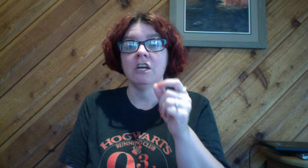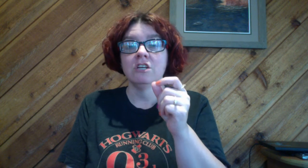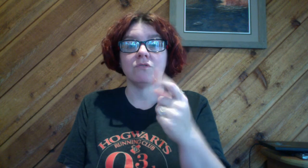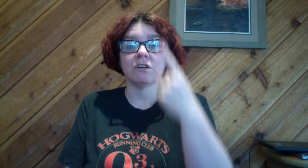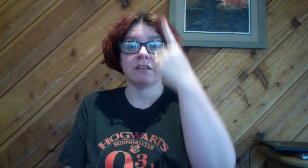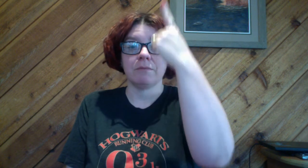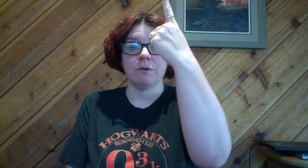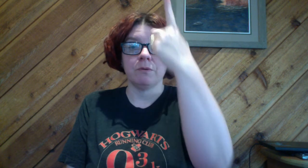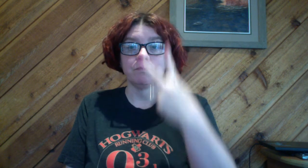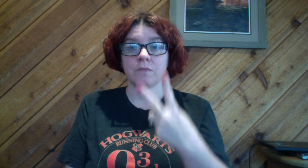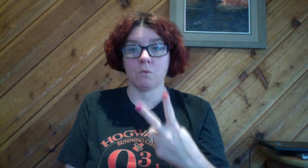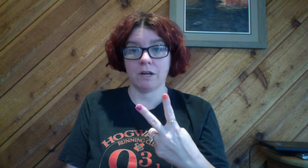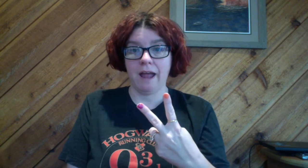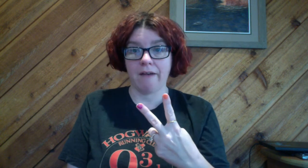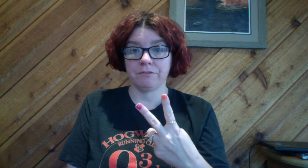So for example, 1/2,